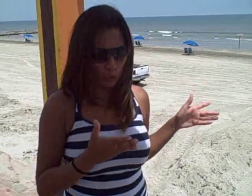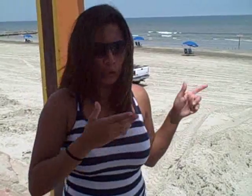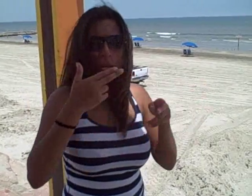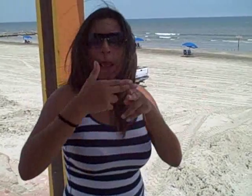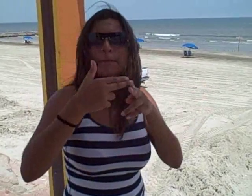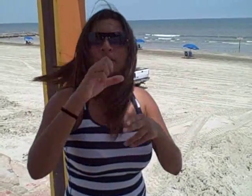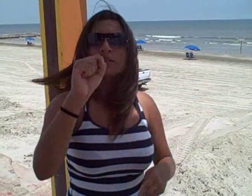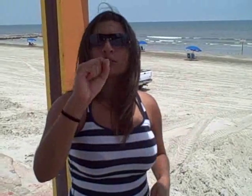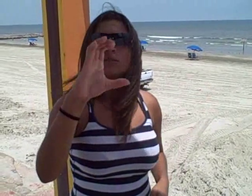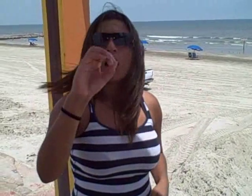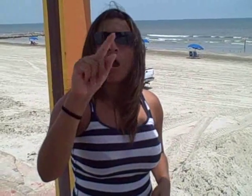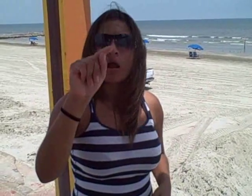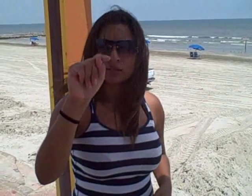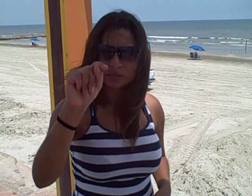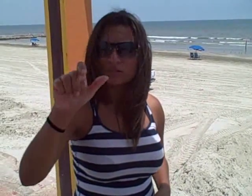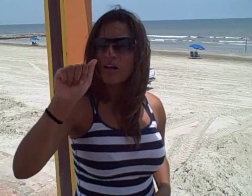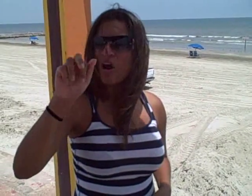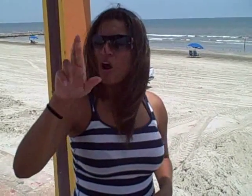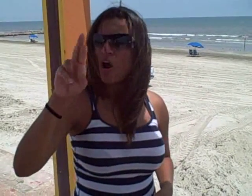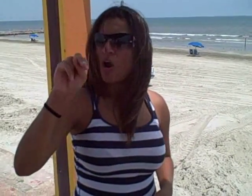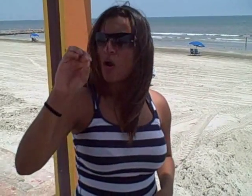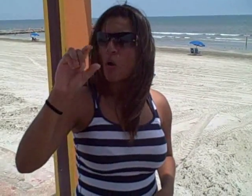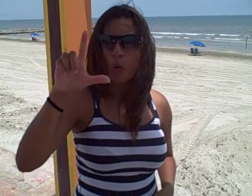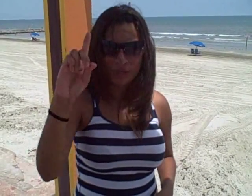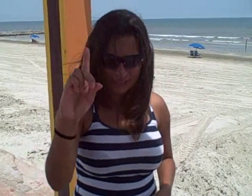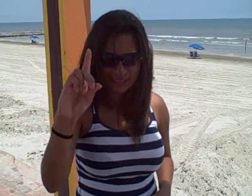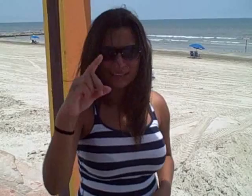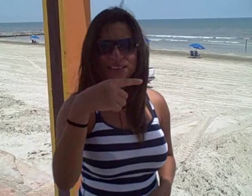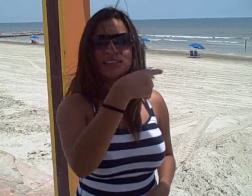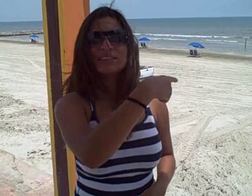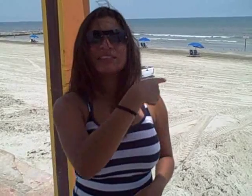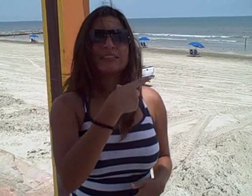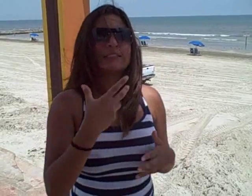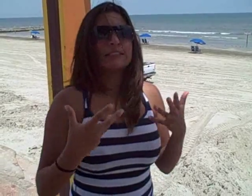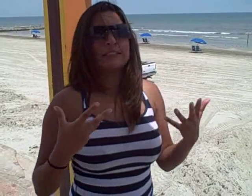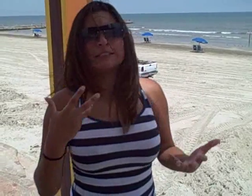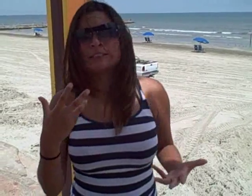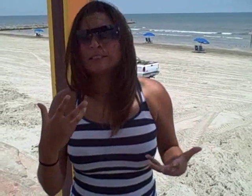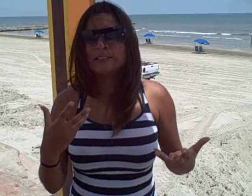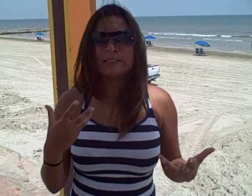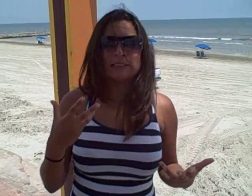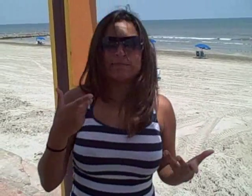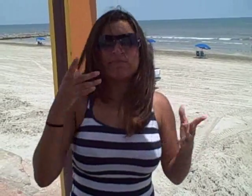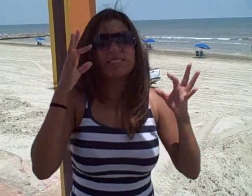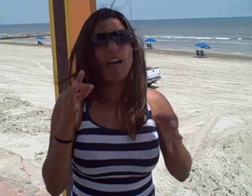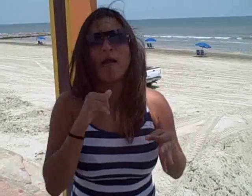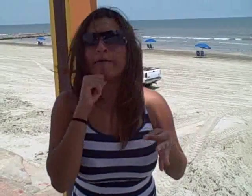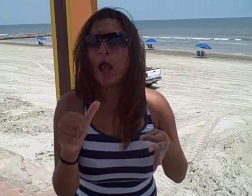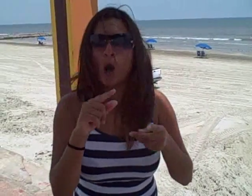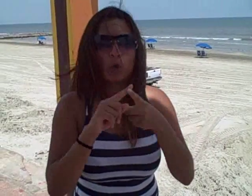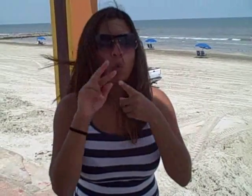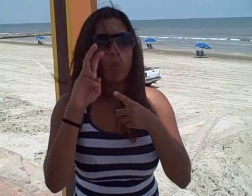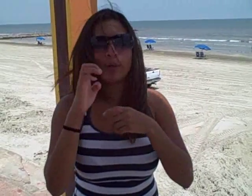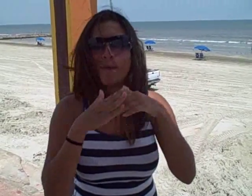I'm sleeping tight for my own life All the hours that God sends